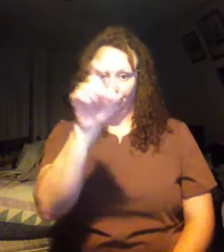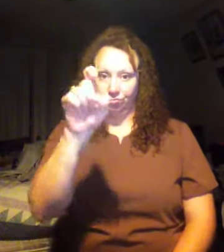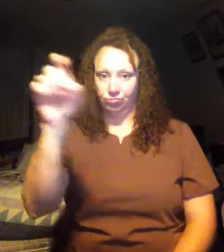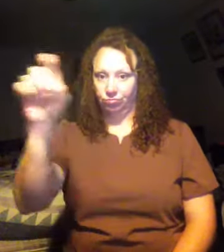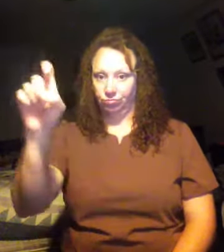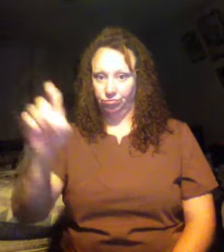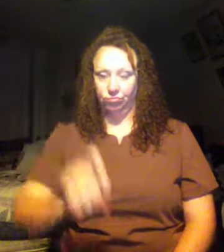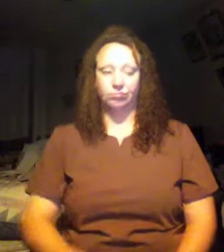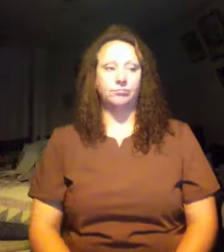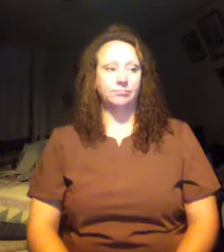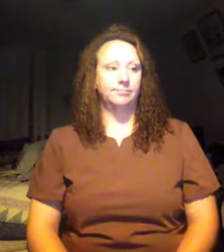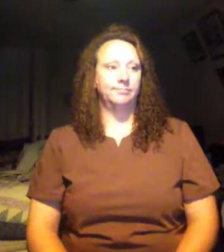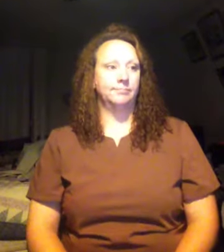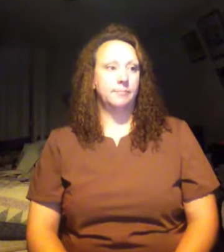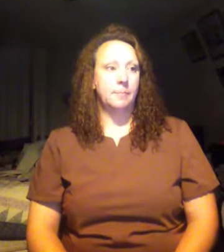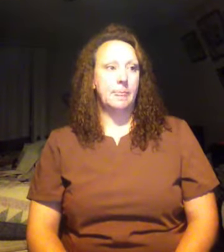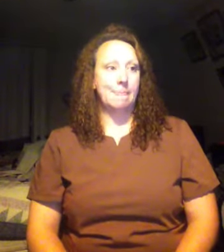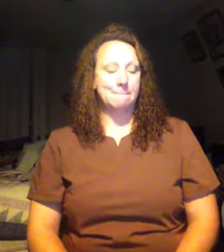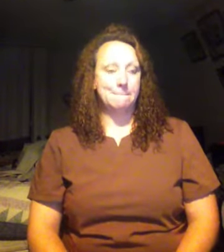And we have Washington's problem.